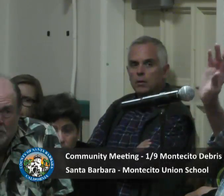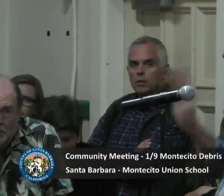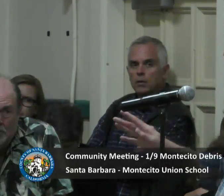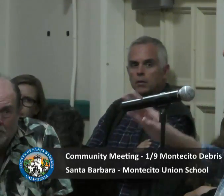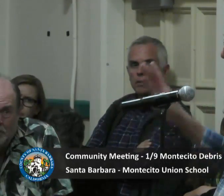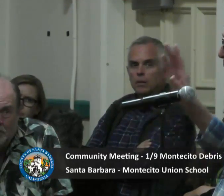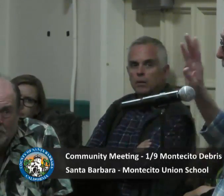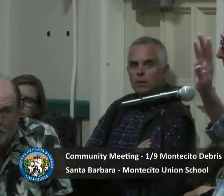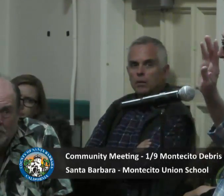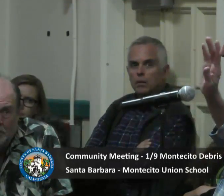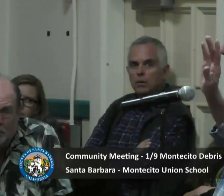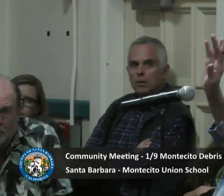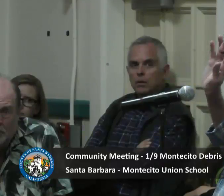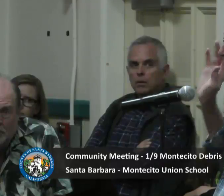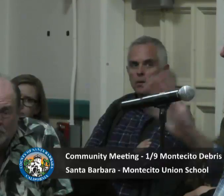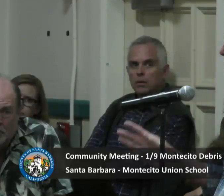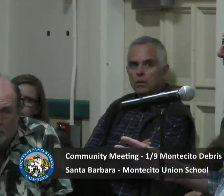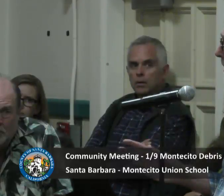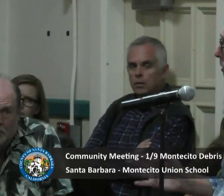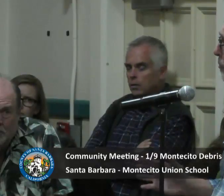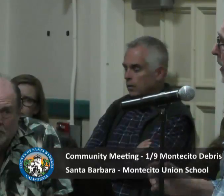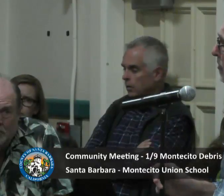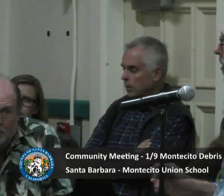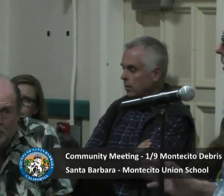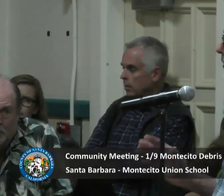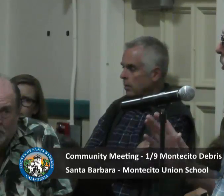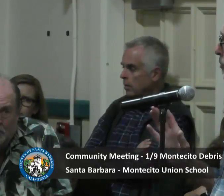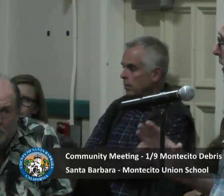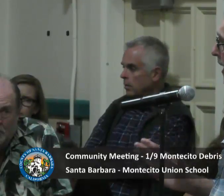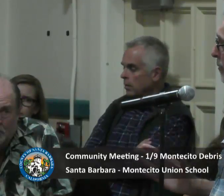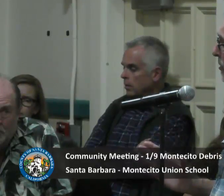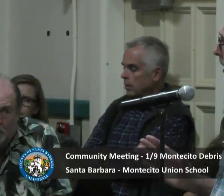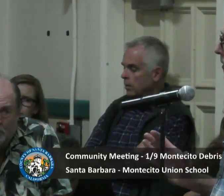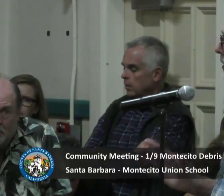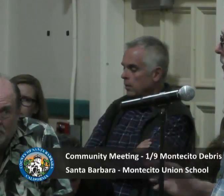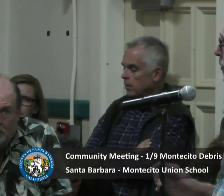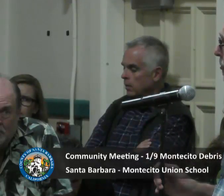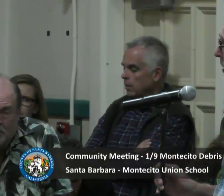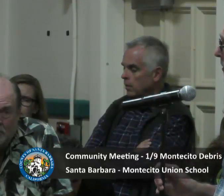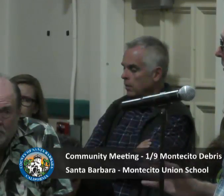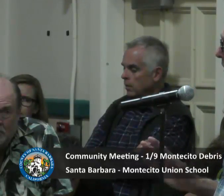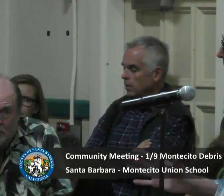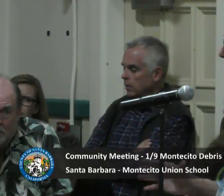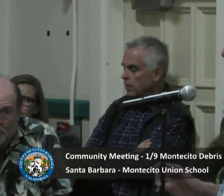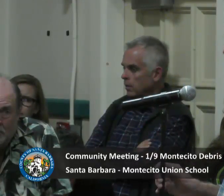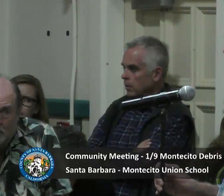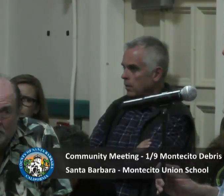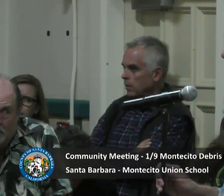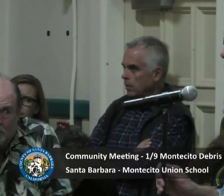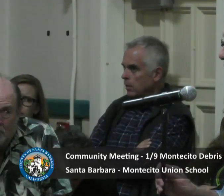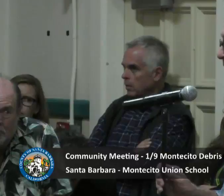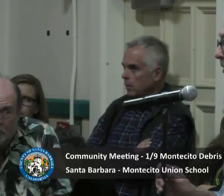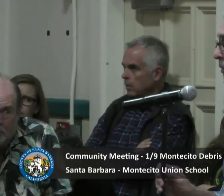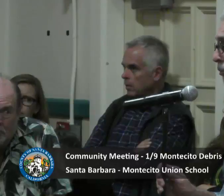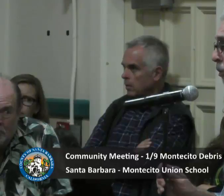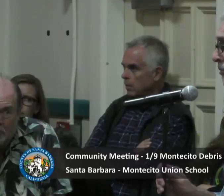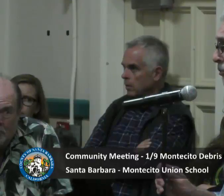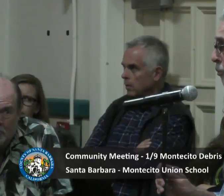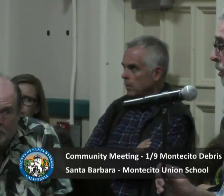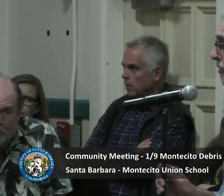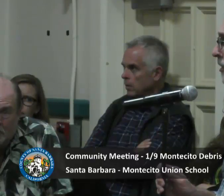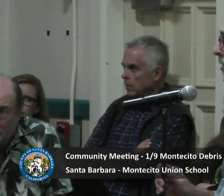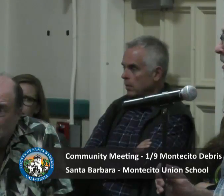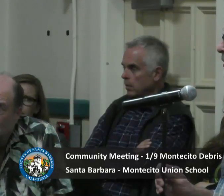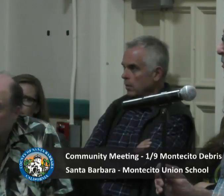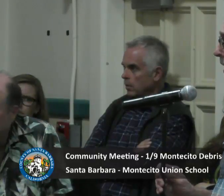games on deductibles. They'll play games on additional living expense. They'll play games on using their experts to tell you what your loss